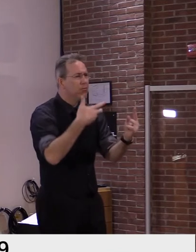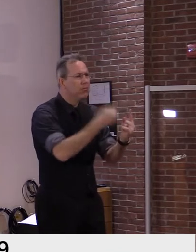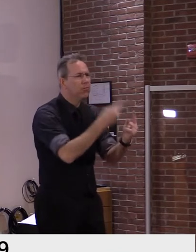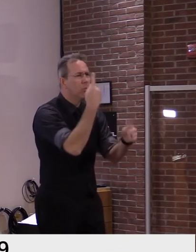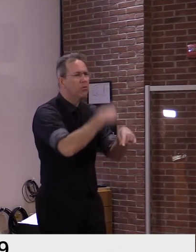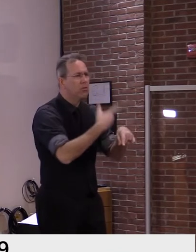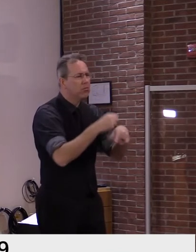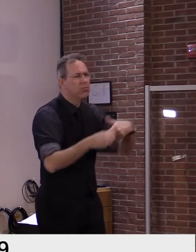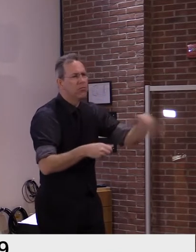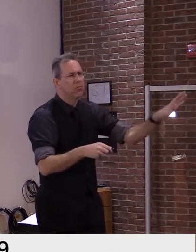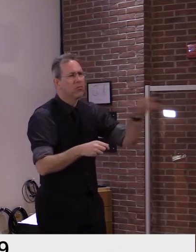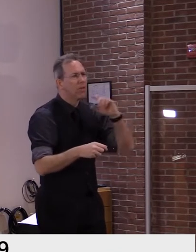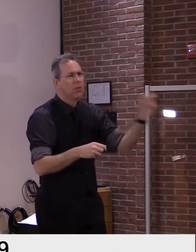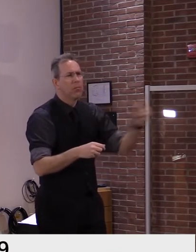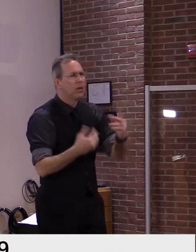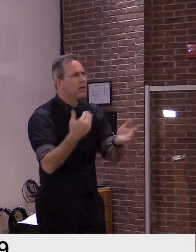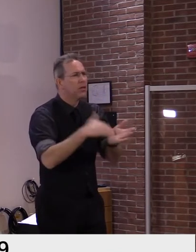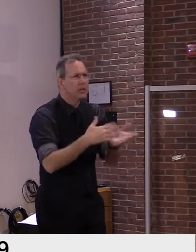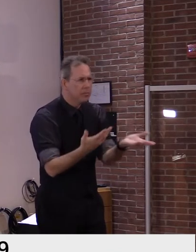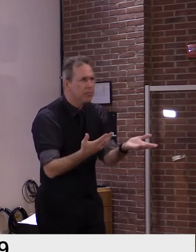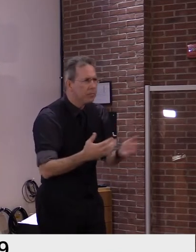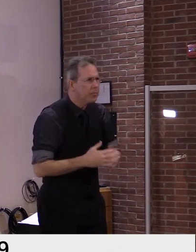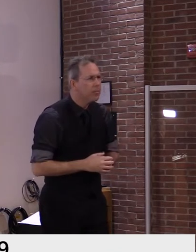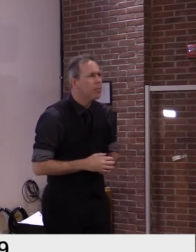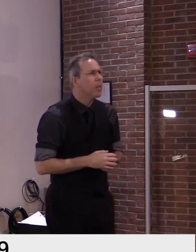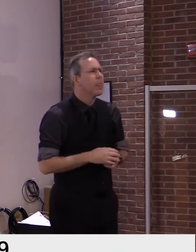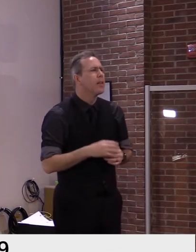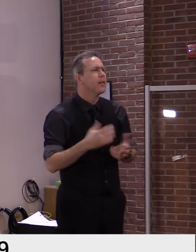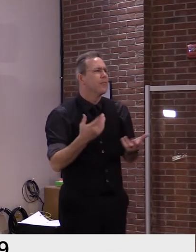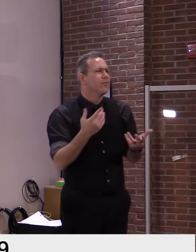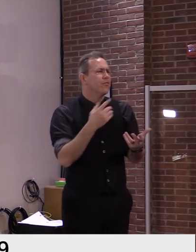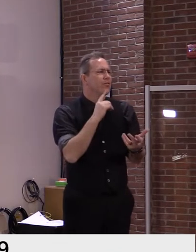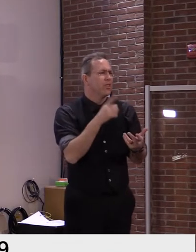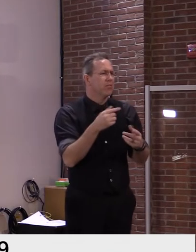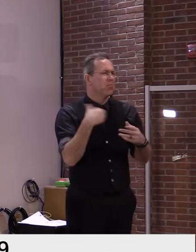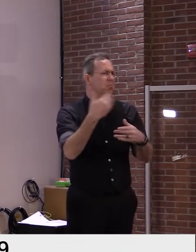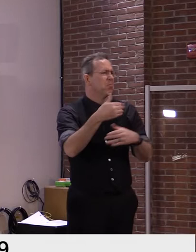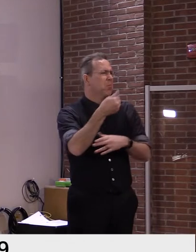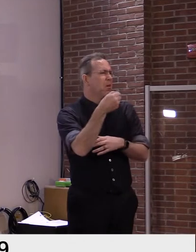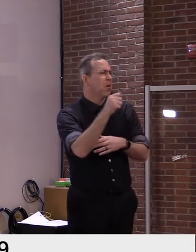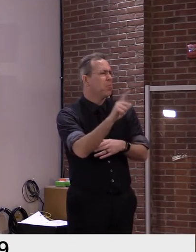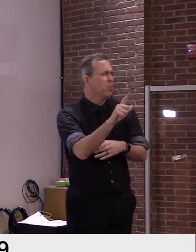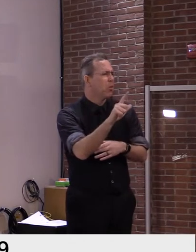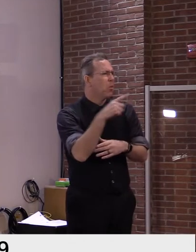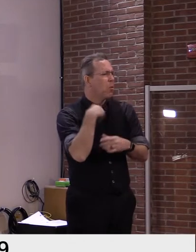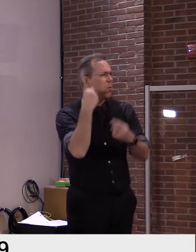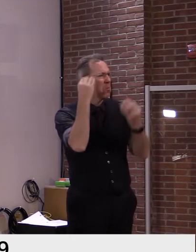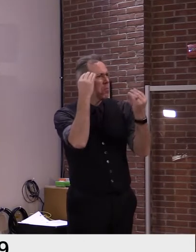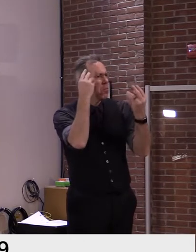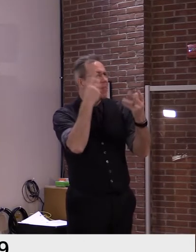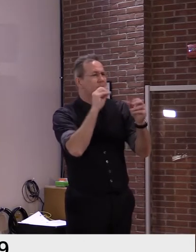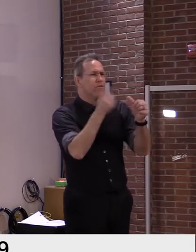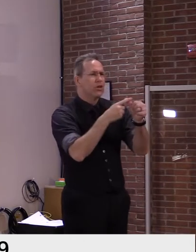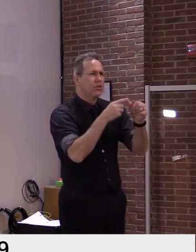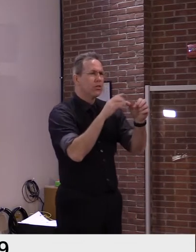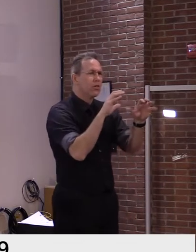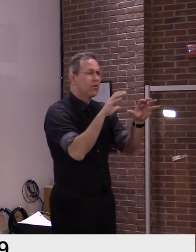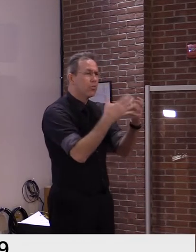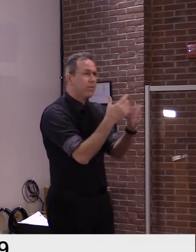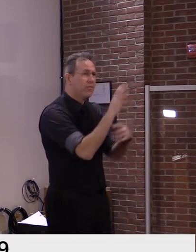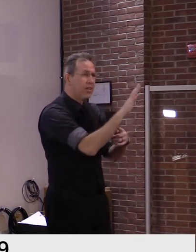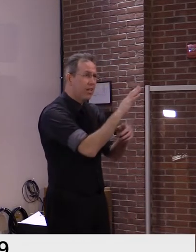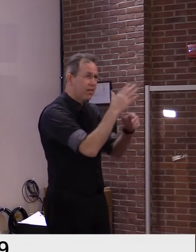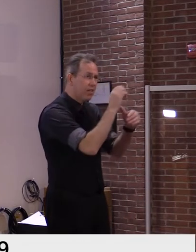by the beginning of April. So, you know, as we sort of look at the next population, especially for Johnson & Johnson, who will it be?